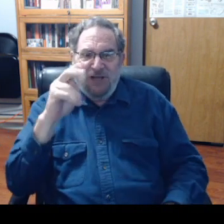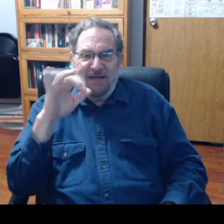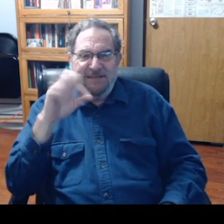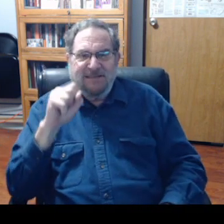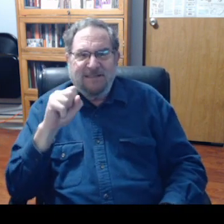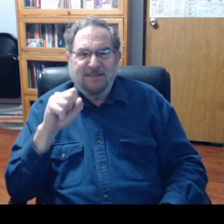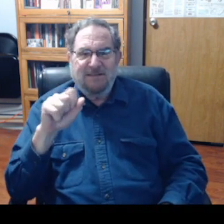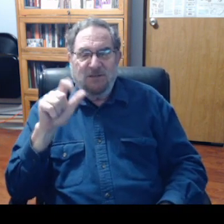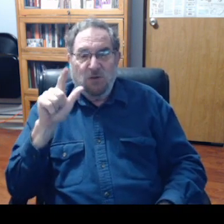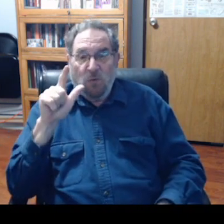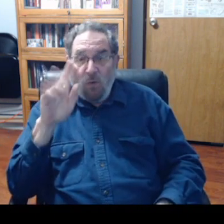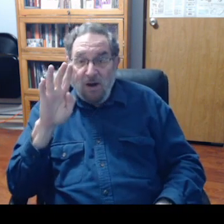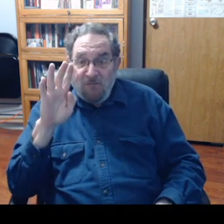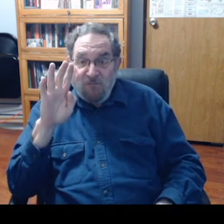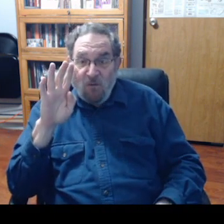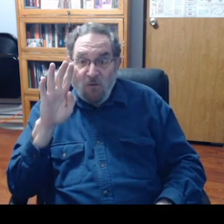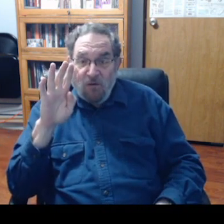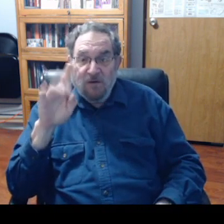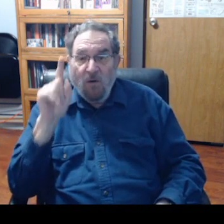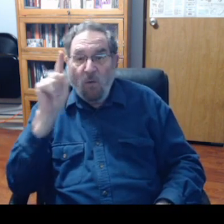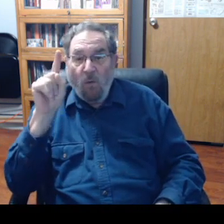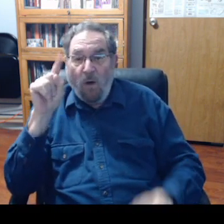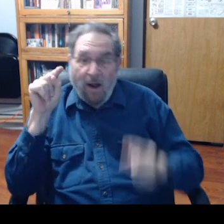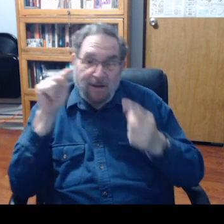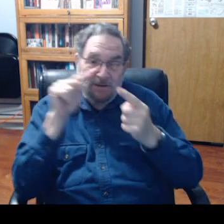In Genesis